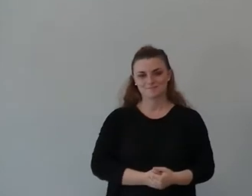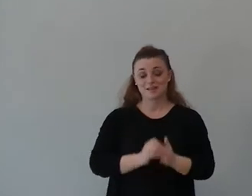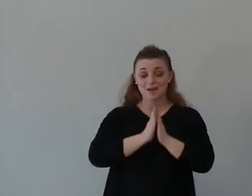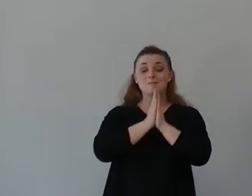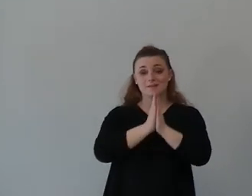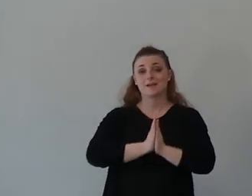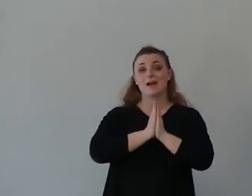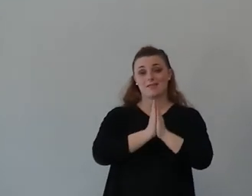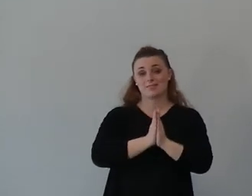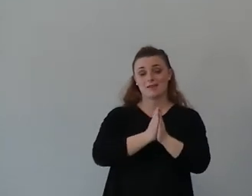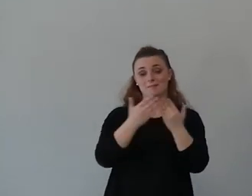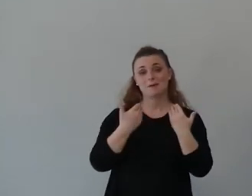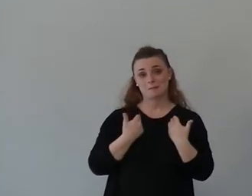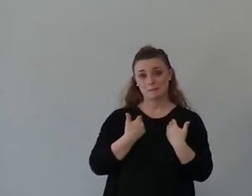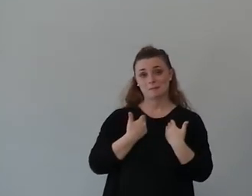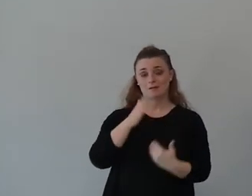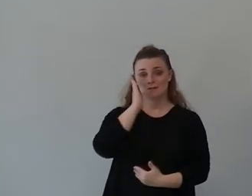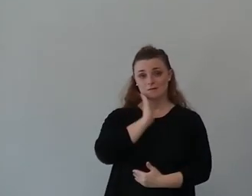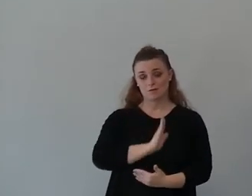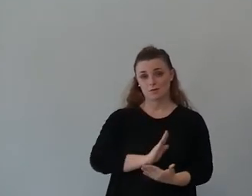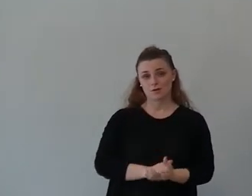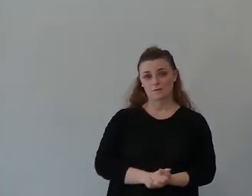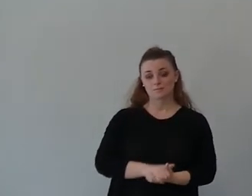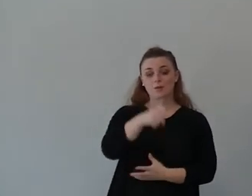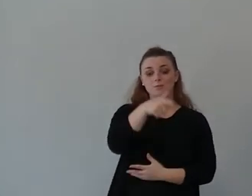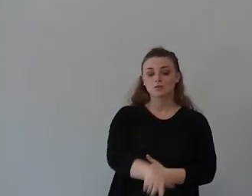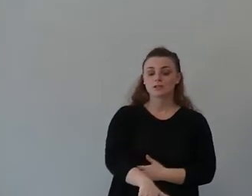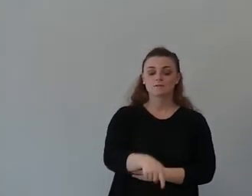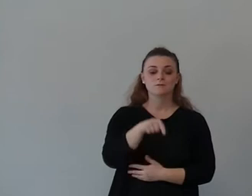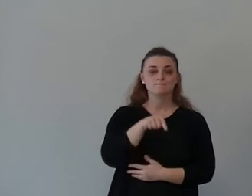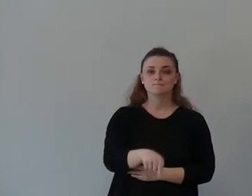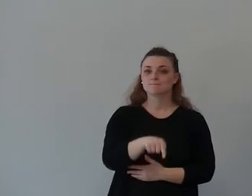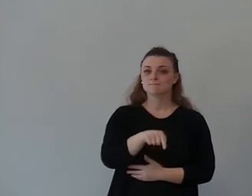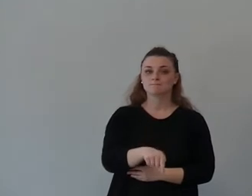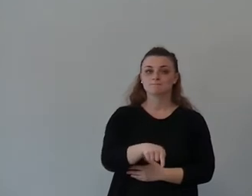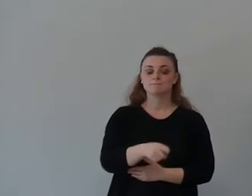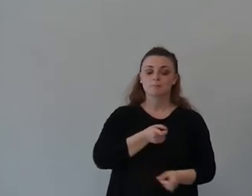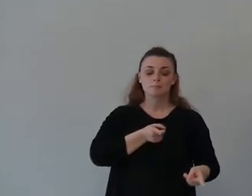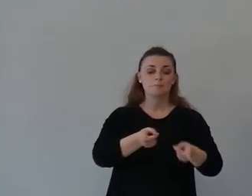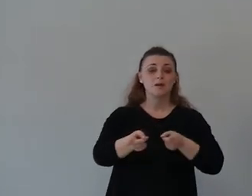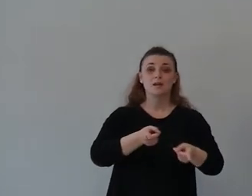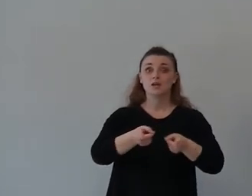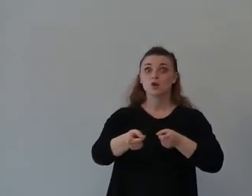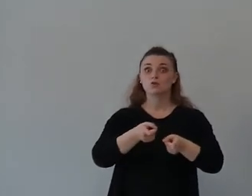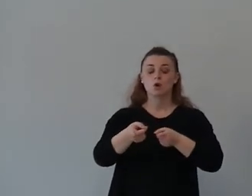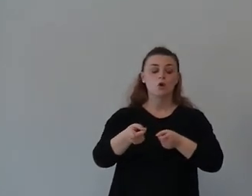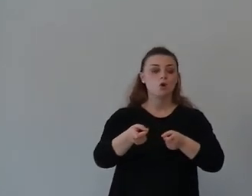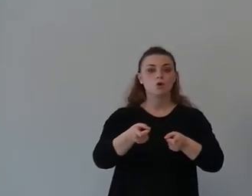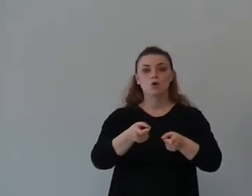preghiera. Please be praying for me during this time of transition. Vi chiedo di pregare per me in questo periodo di